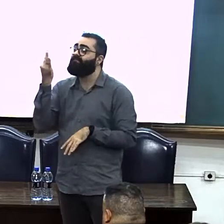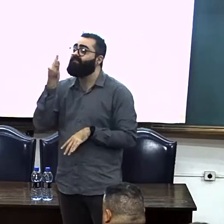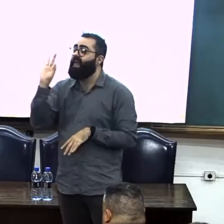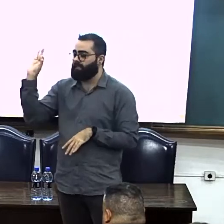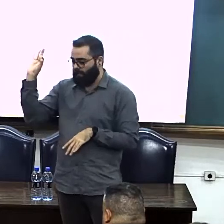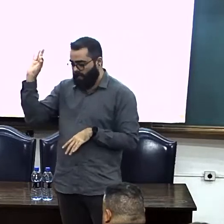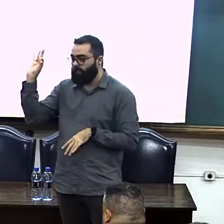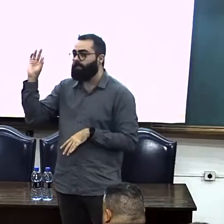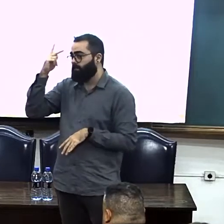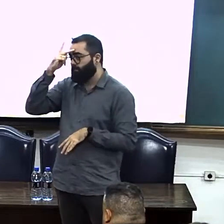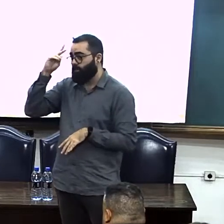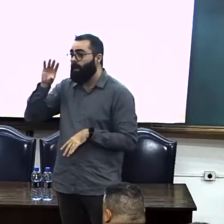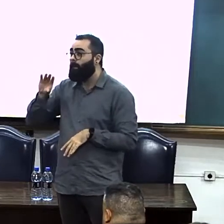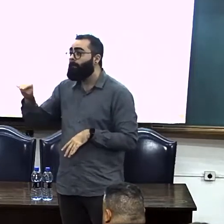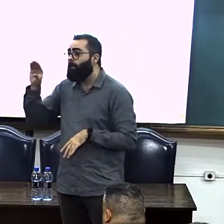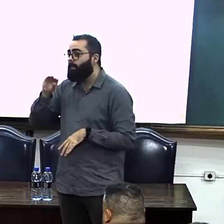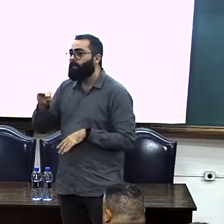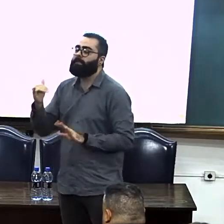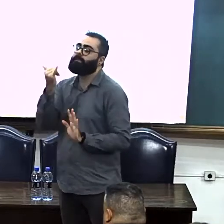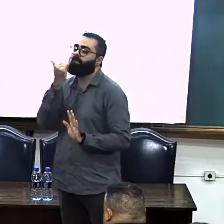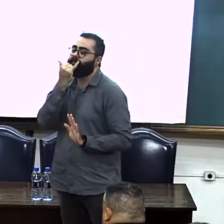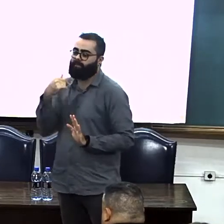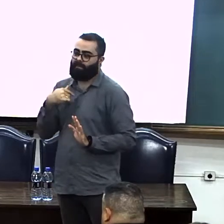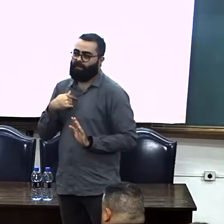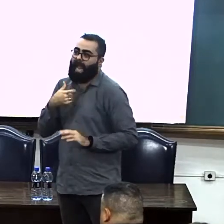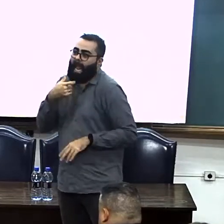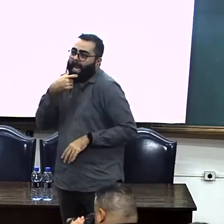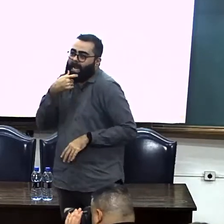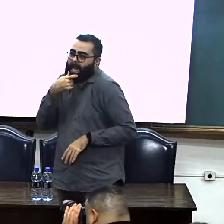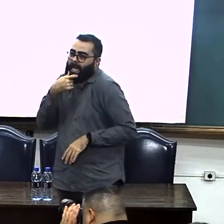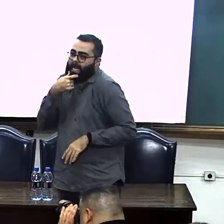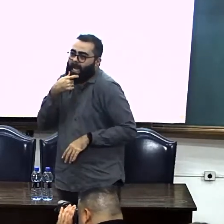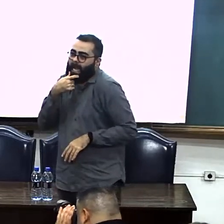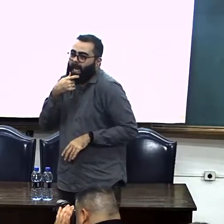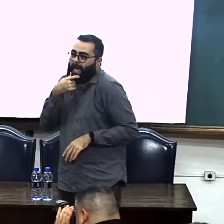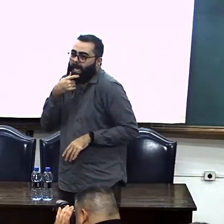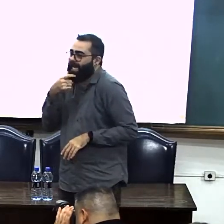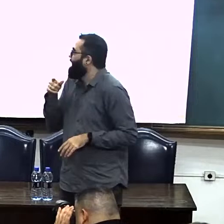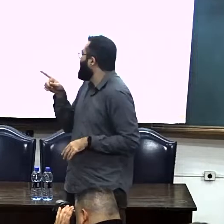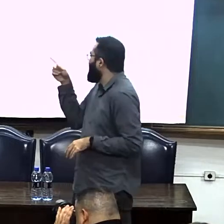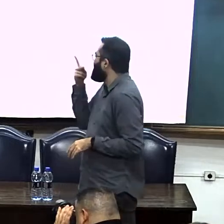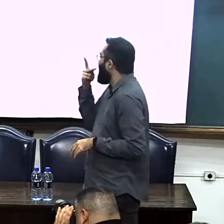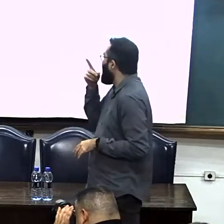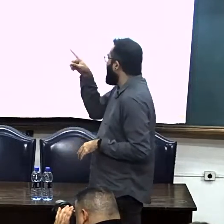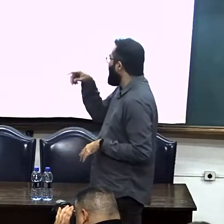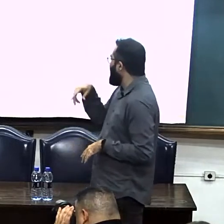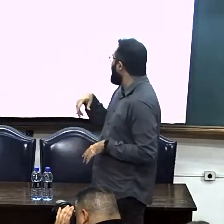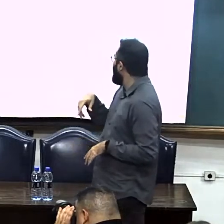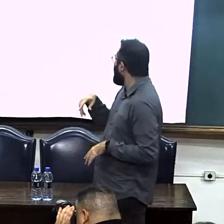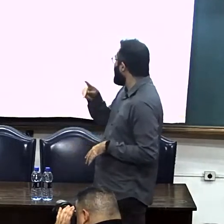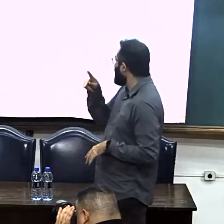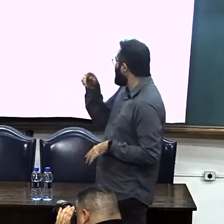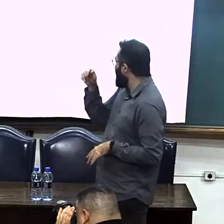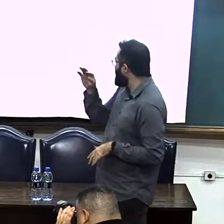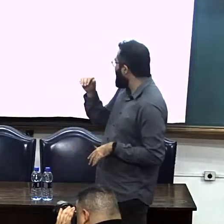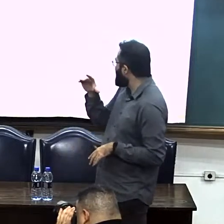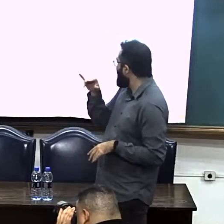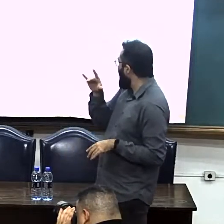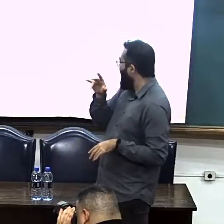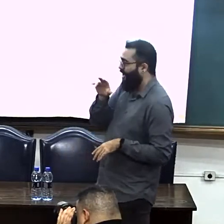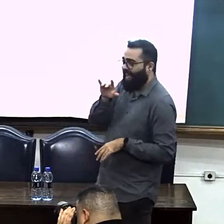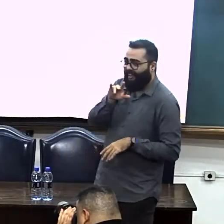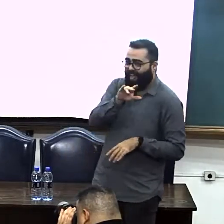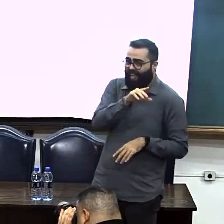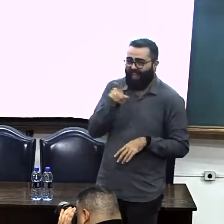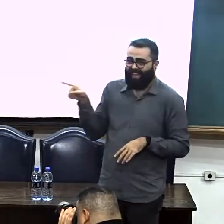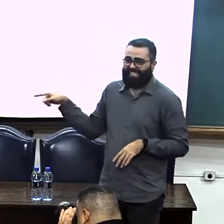my English accent. Natasha, Natasha, pas, son chat, pas chat, qui se chat pas. But it sounds